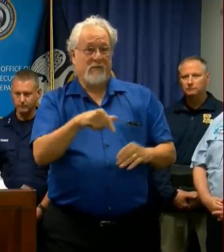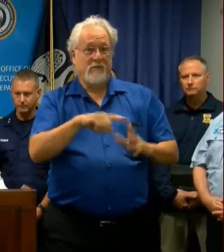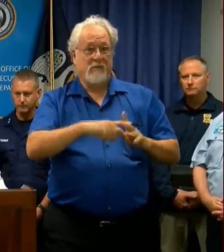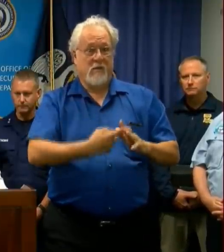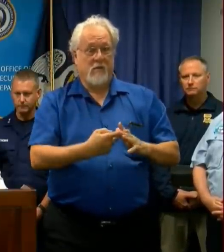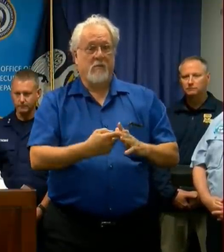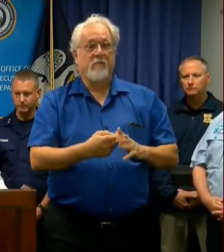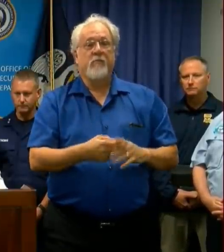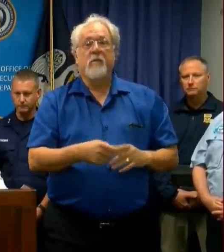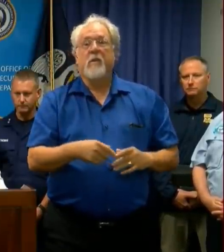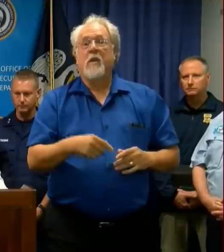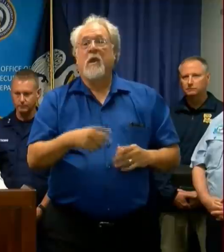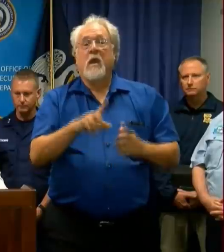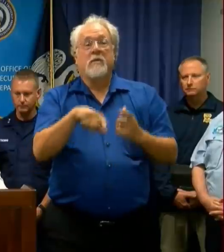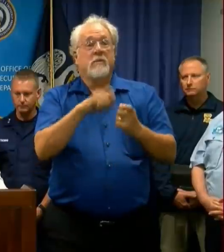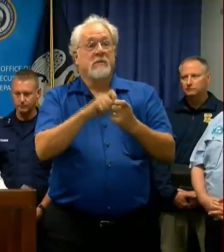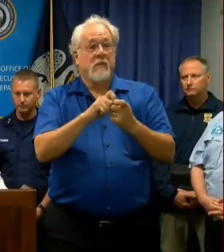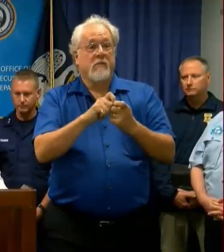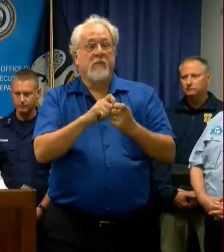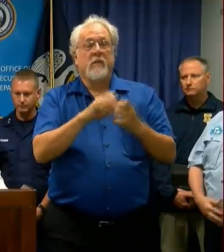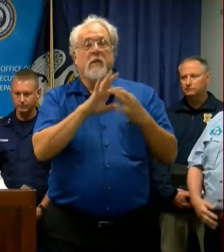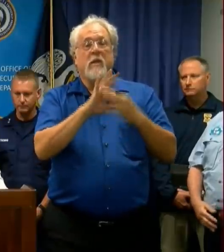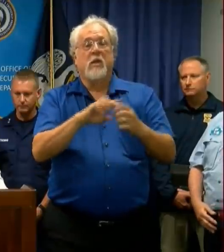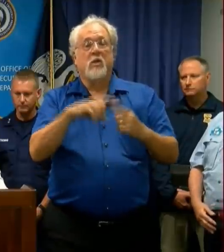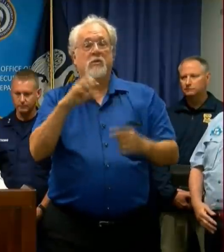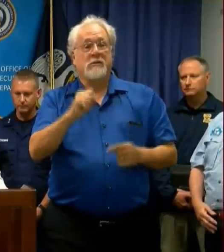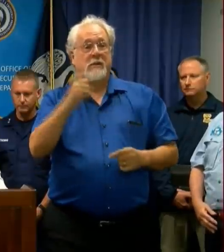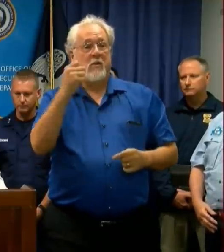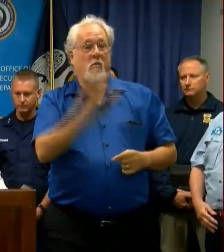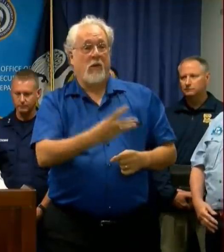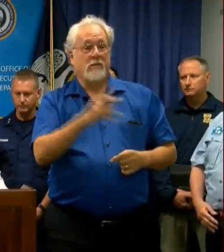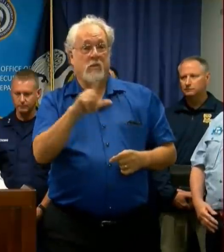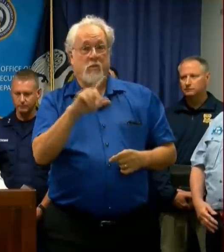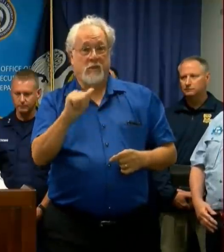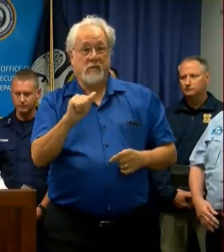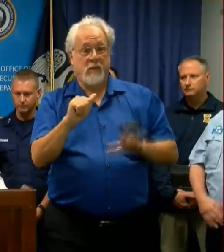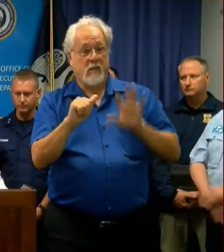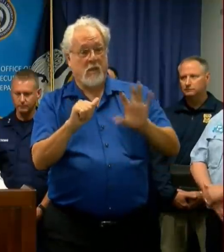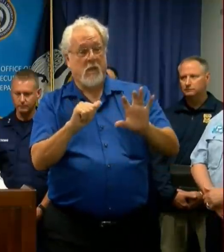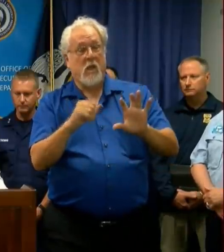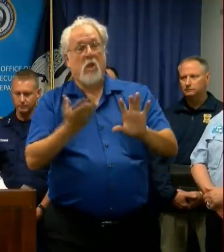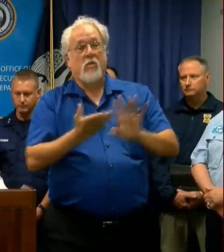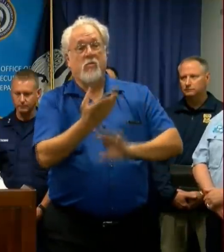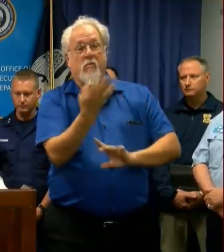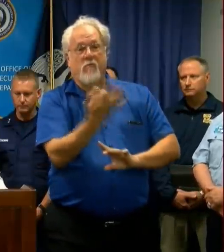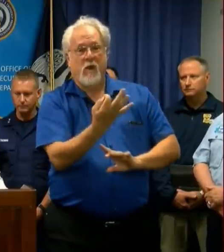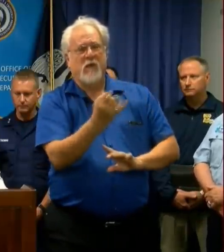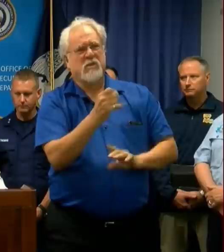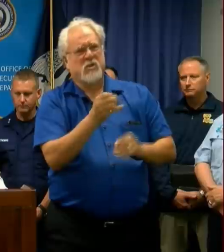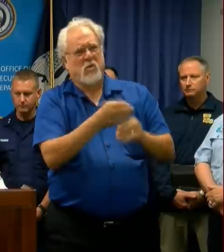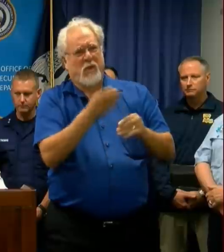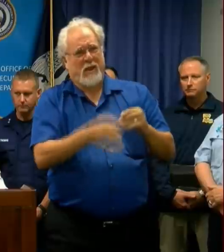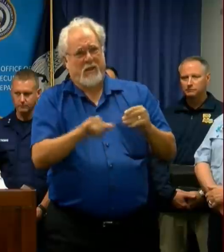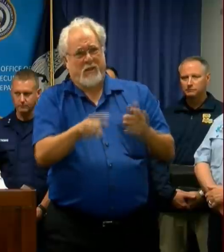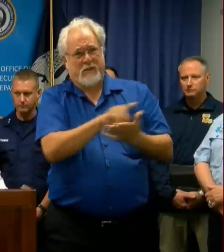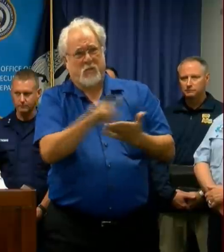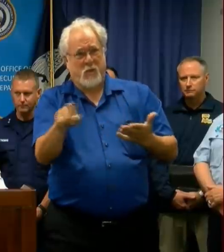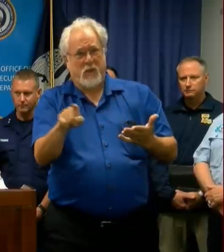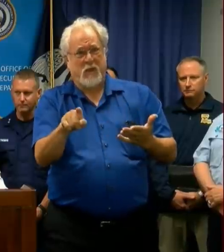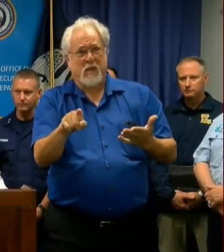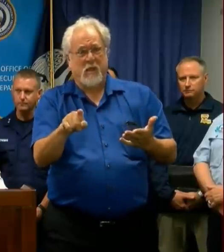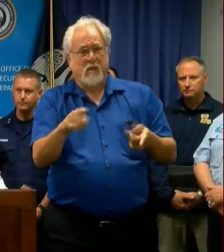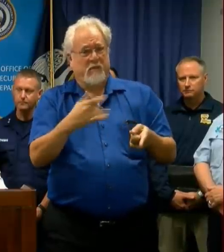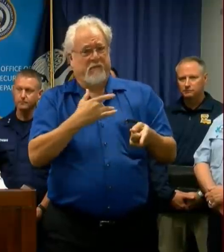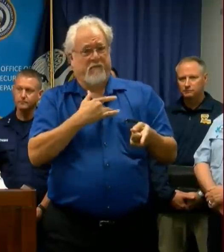ever started. Specifically with respect to southwest Louisiana, through Friday, so by the end of this work week,